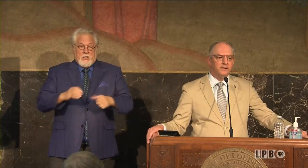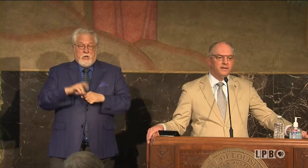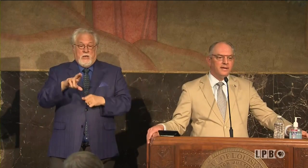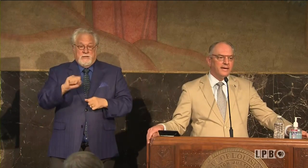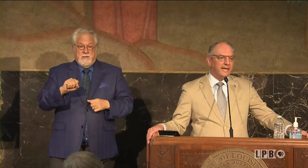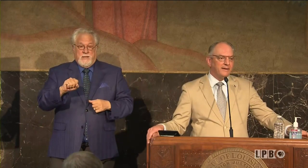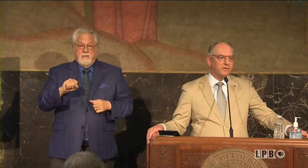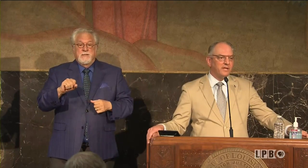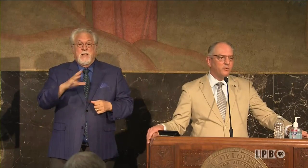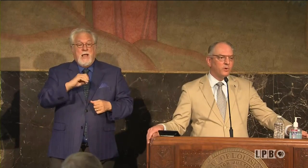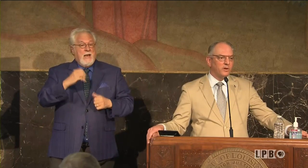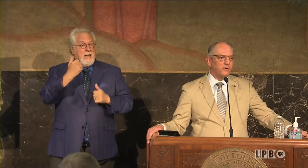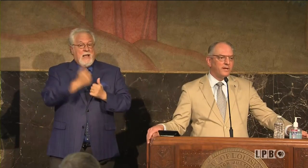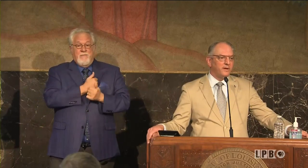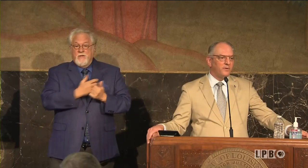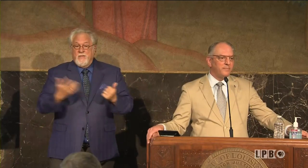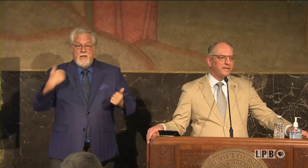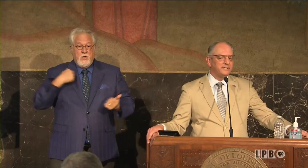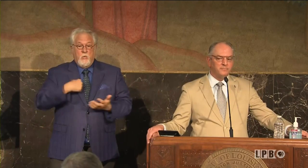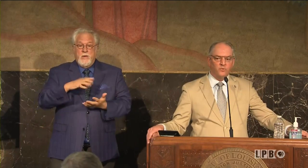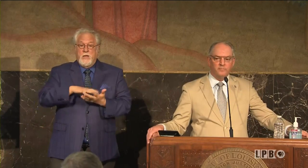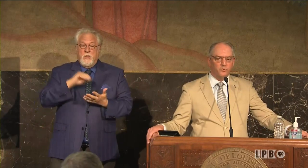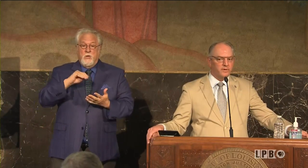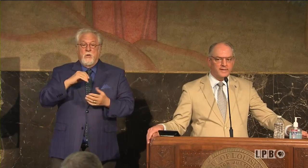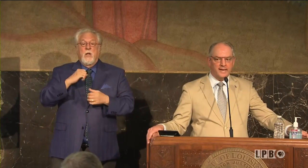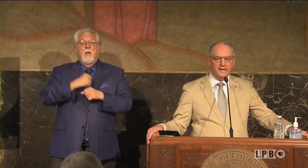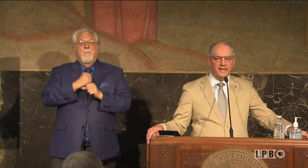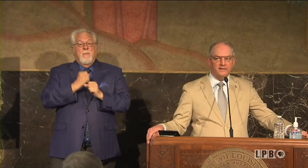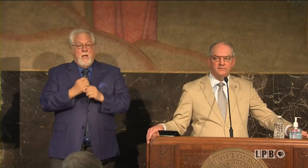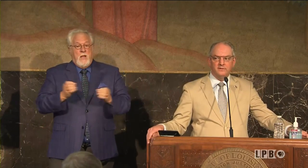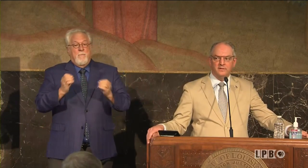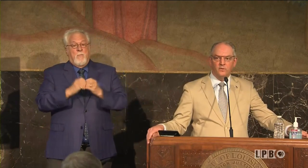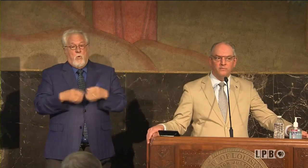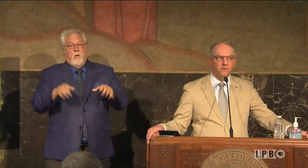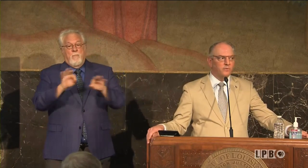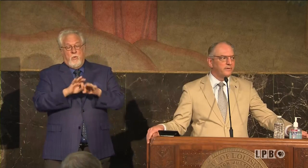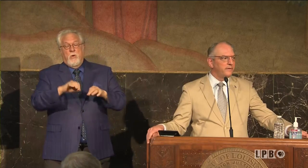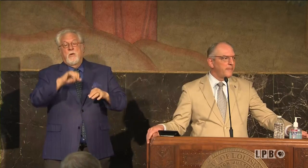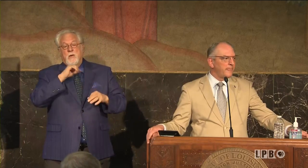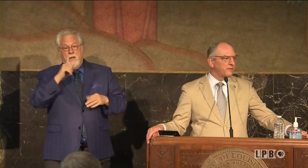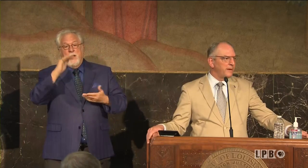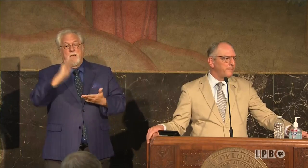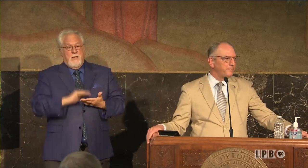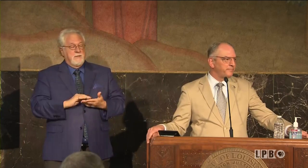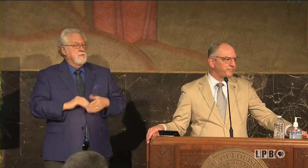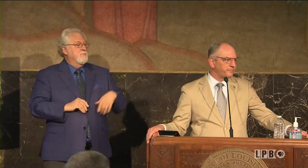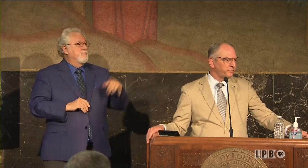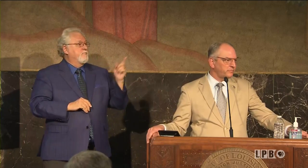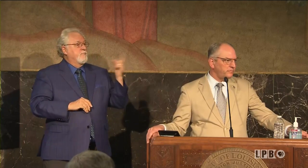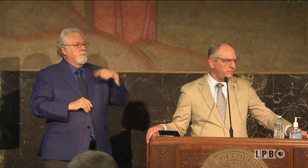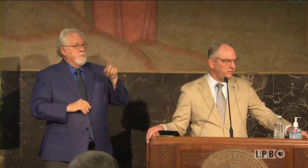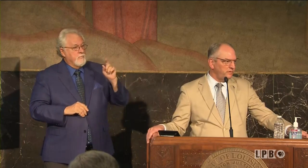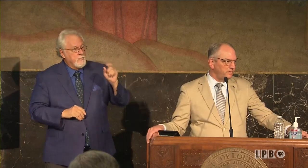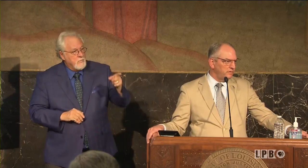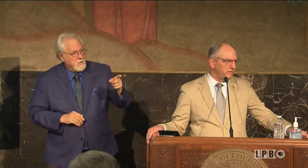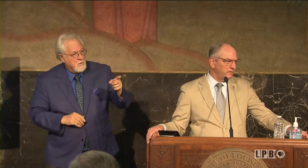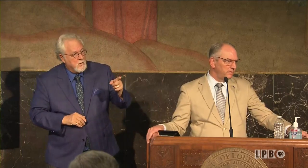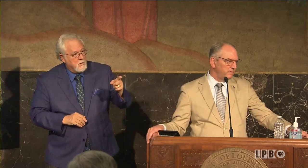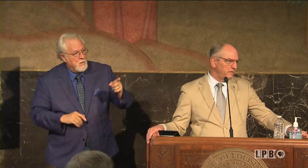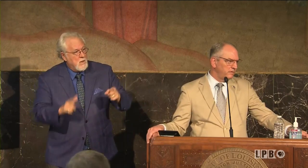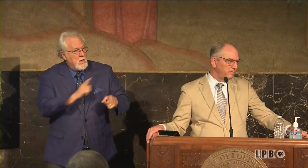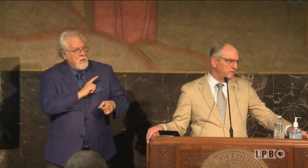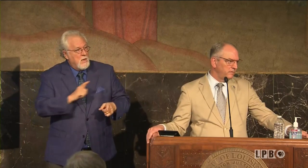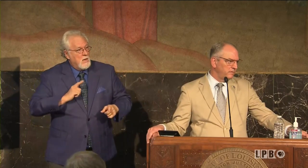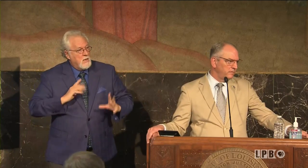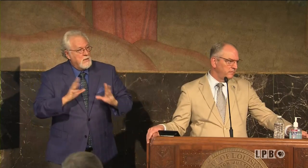America, and everything we're learning only makes it more important, not less, going forward. Yes, ma'am? Governor, the legislative